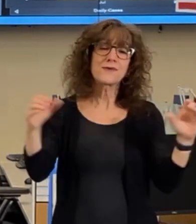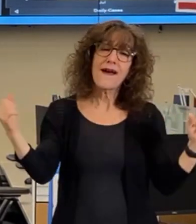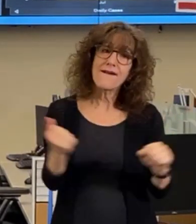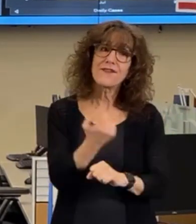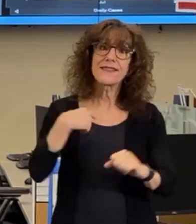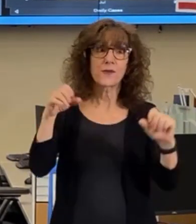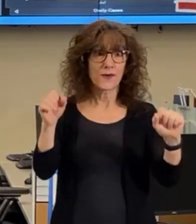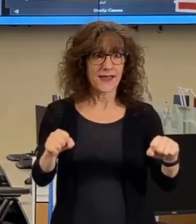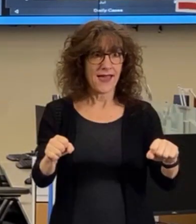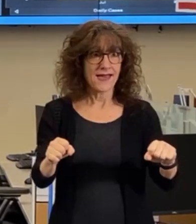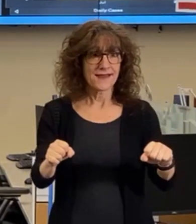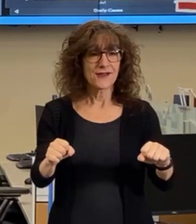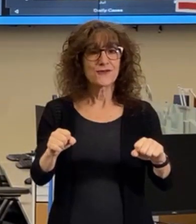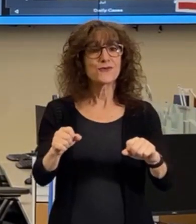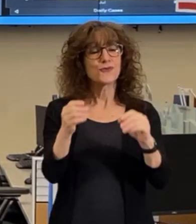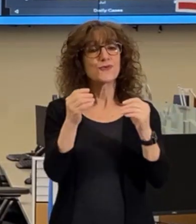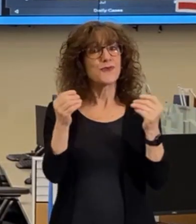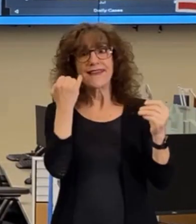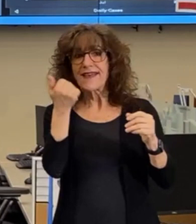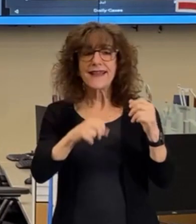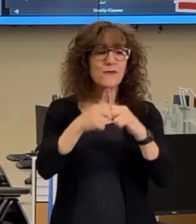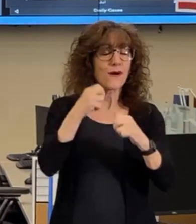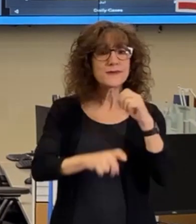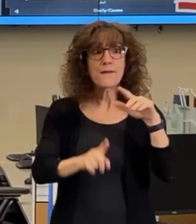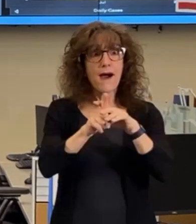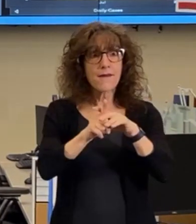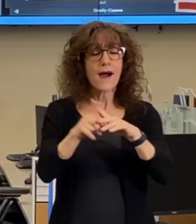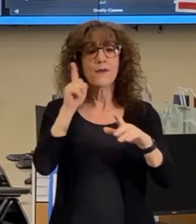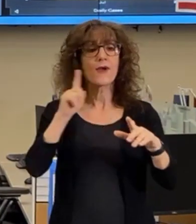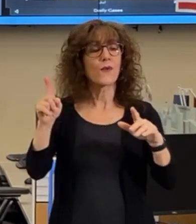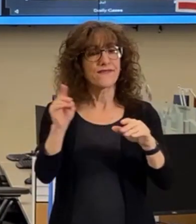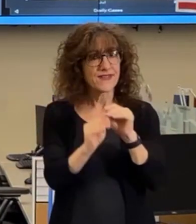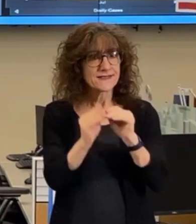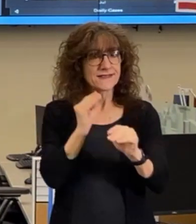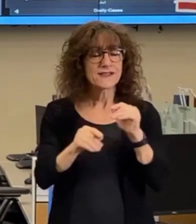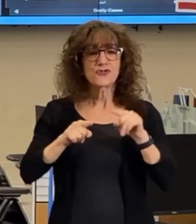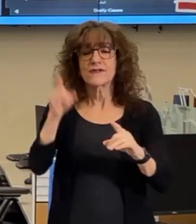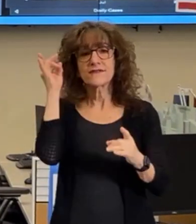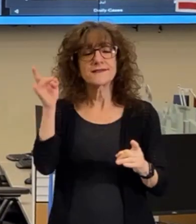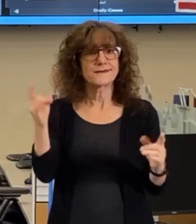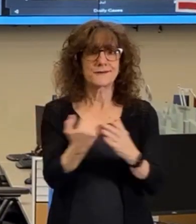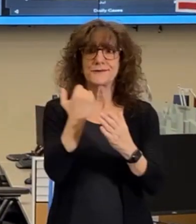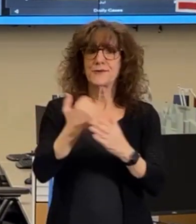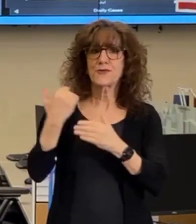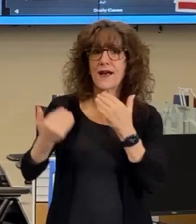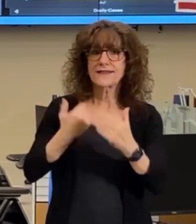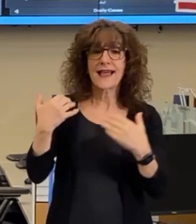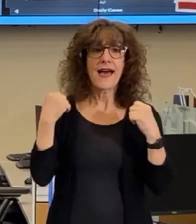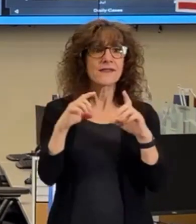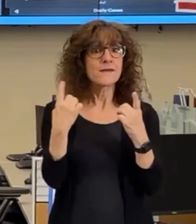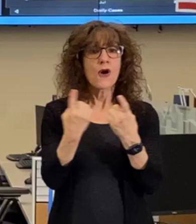we can to correct any issues that arise during this unprecedented process. Our health department